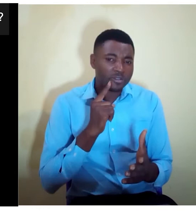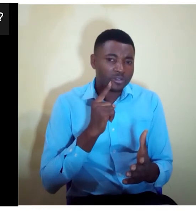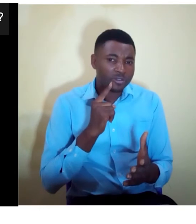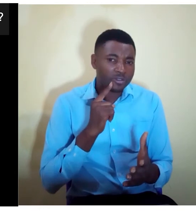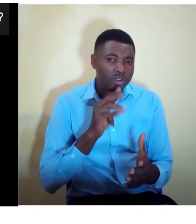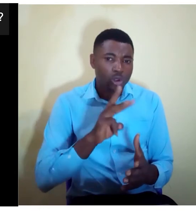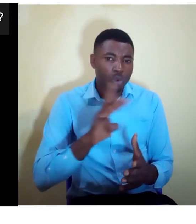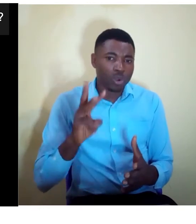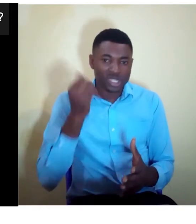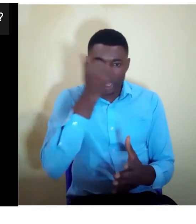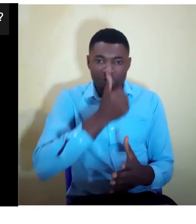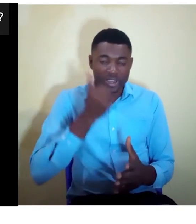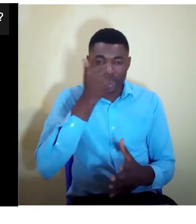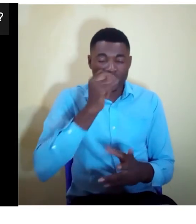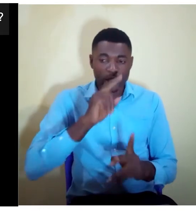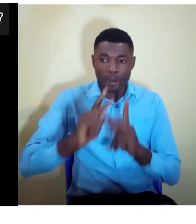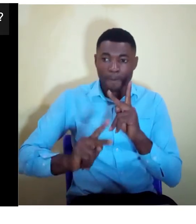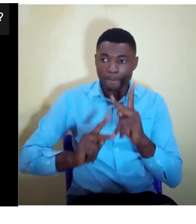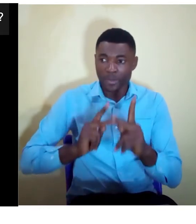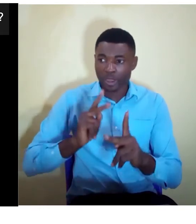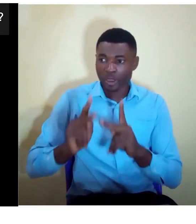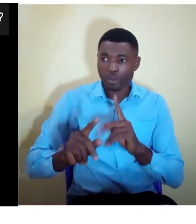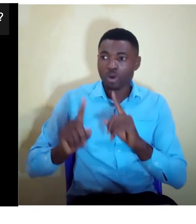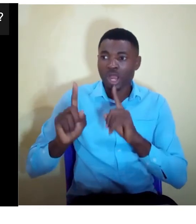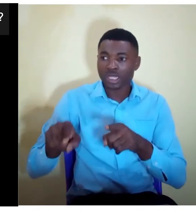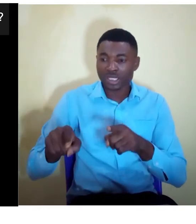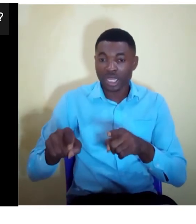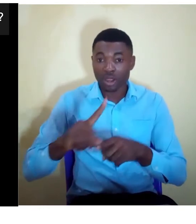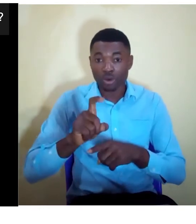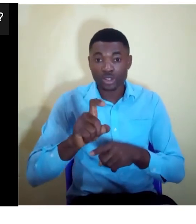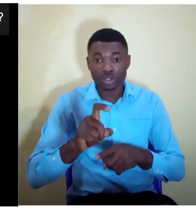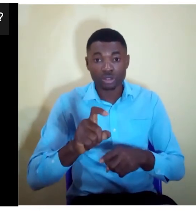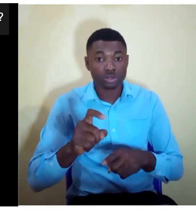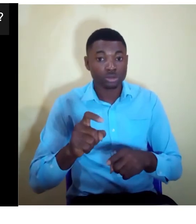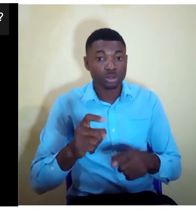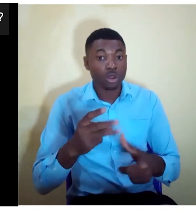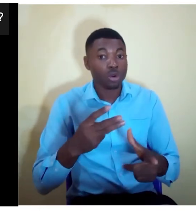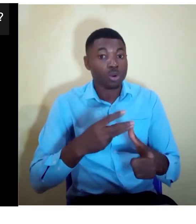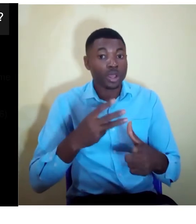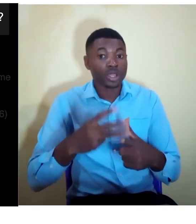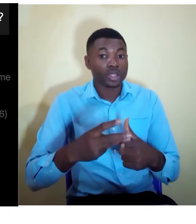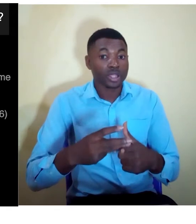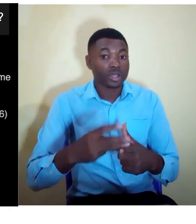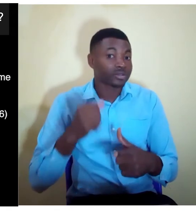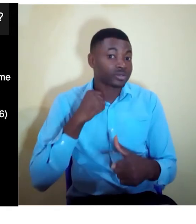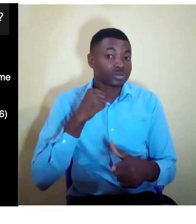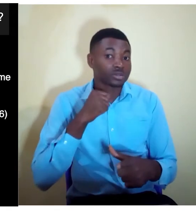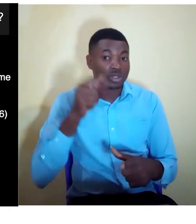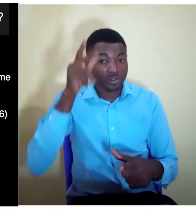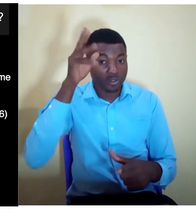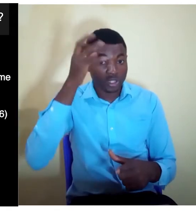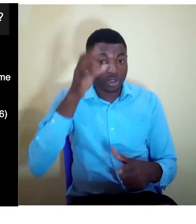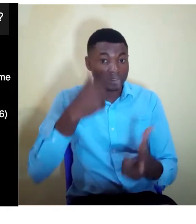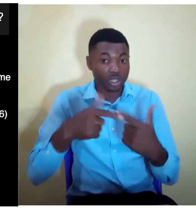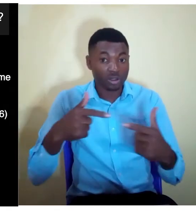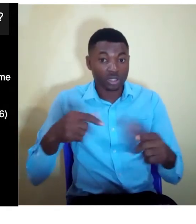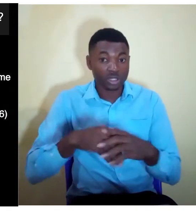Africans, the answer to that question, is Foster the father of sign language in Africa, is